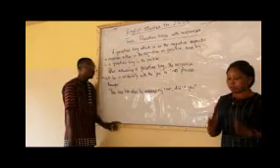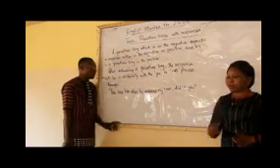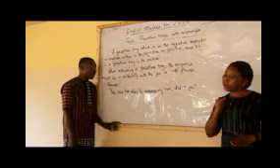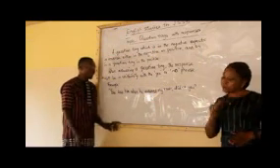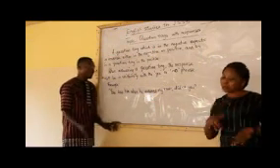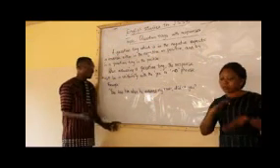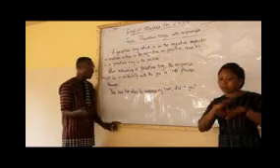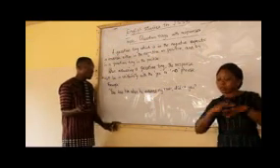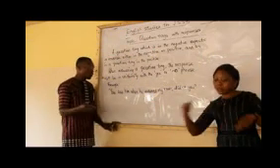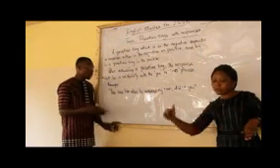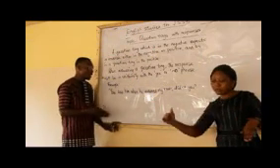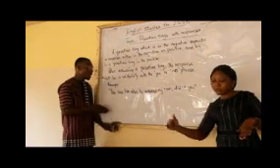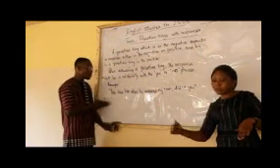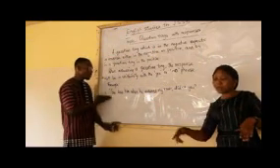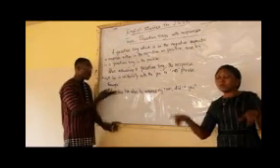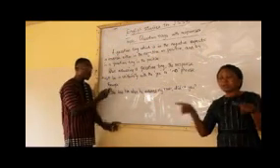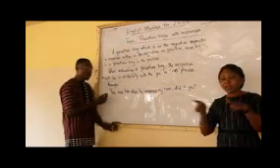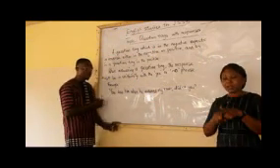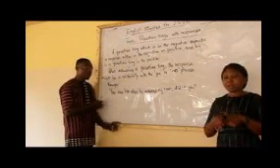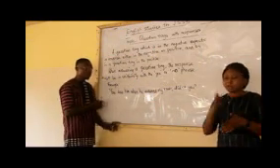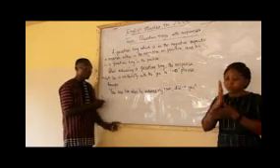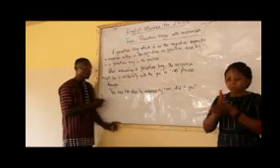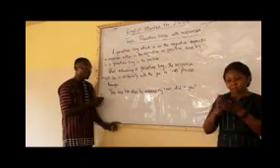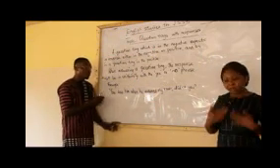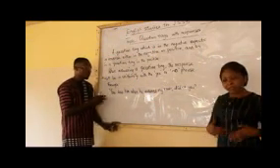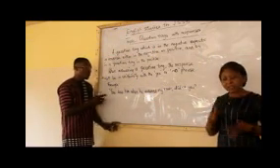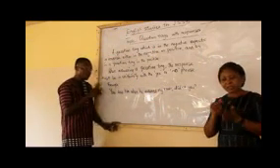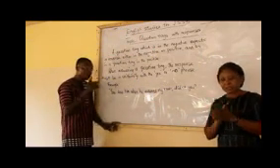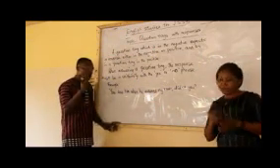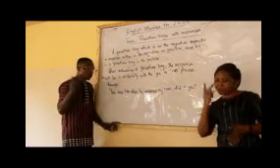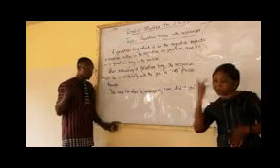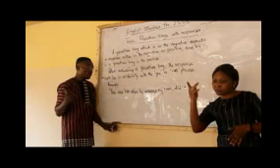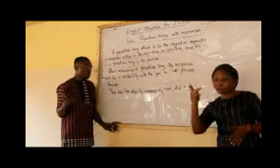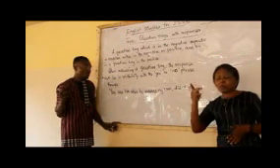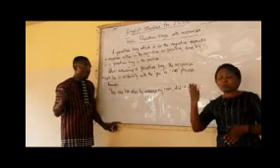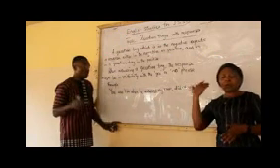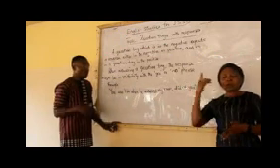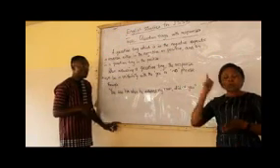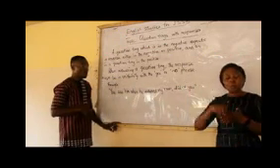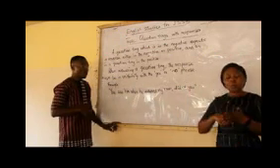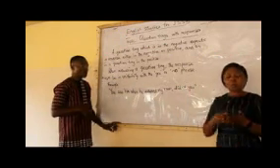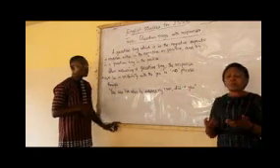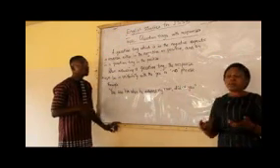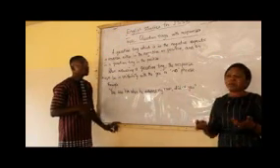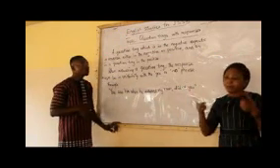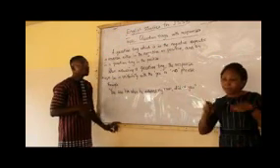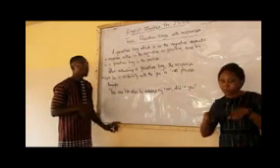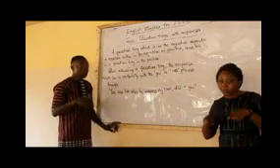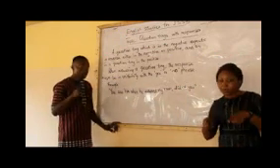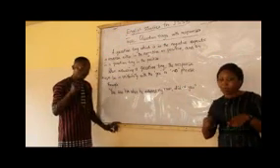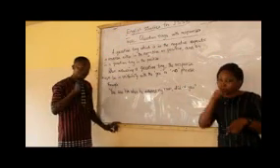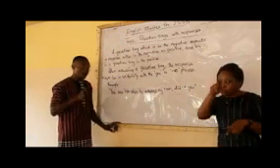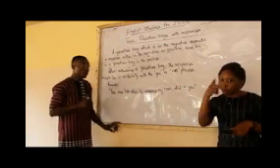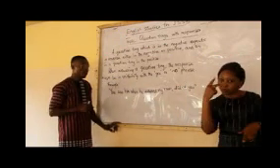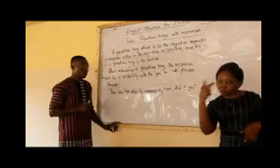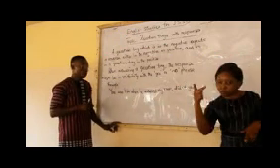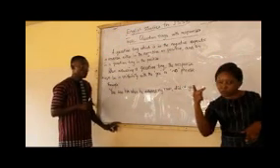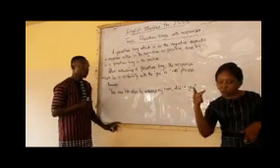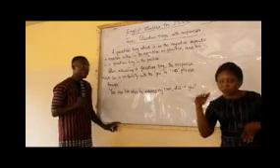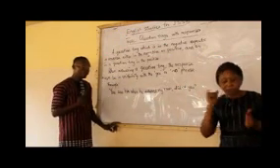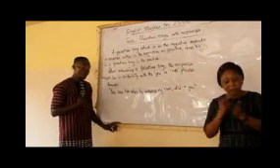as a witness and he or she asks you this question. You saw him when he entered my room, didn't